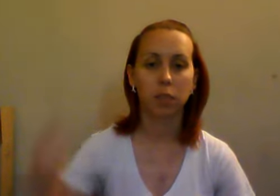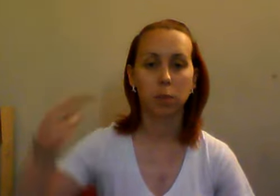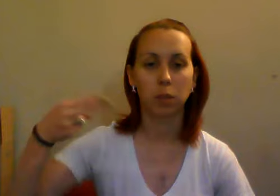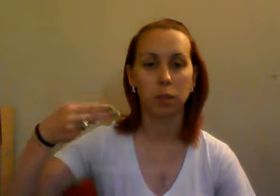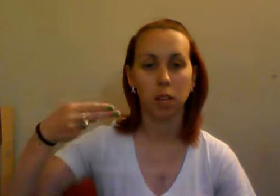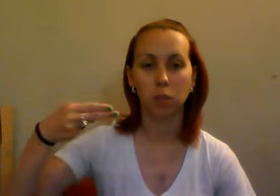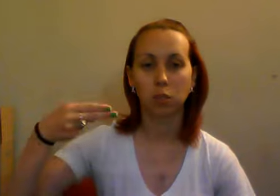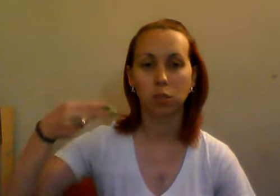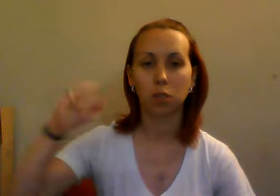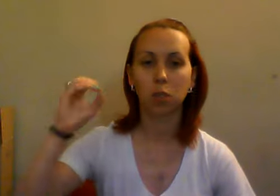spelled